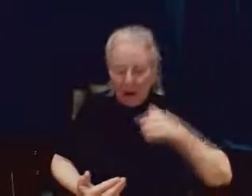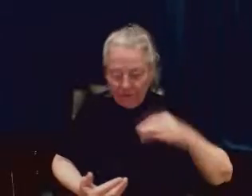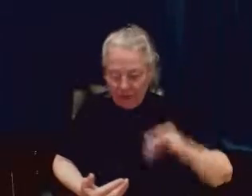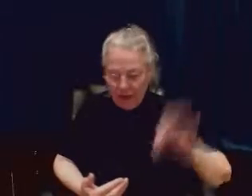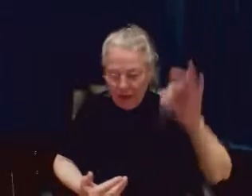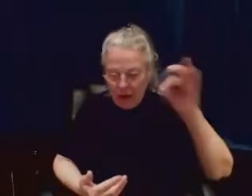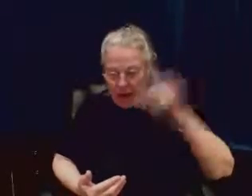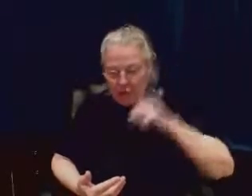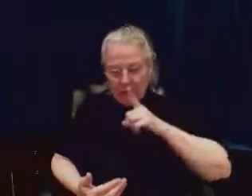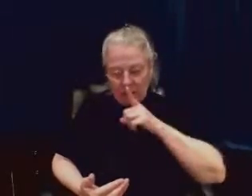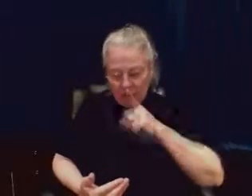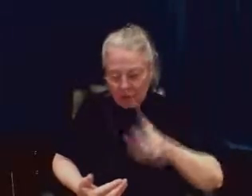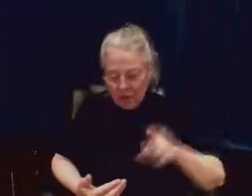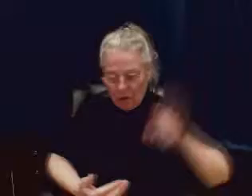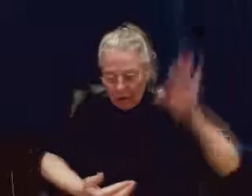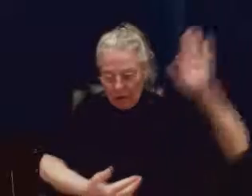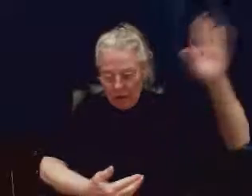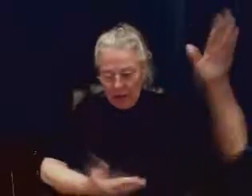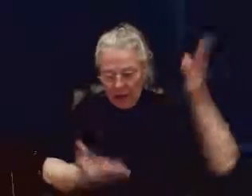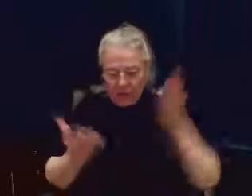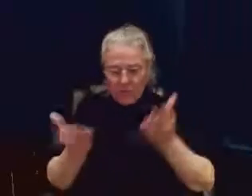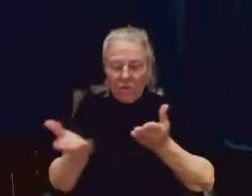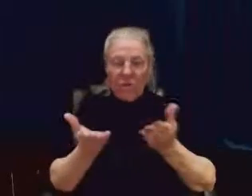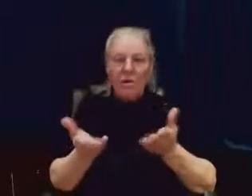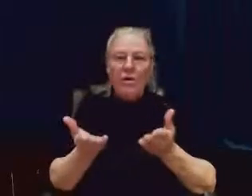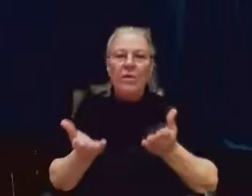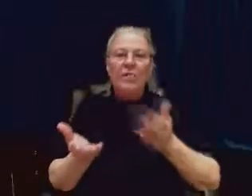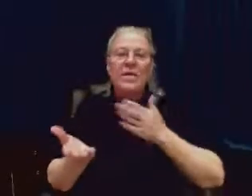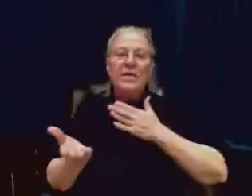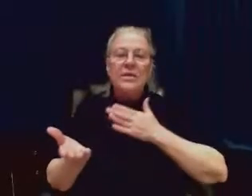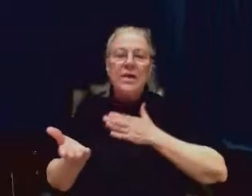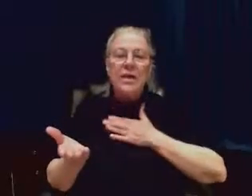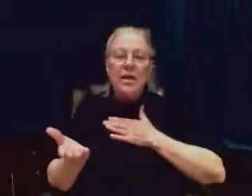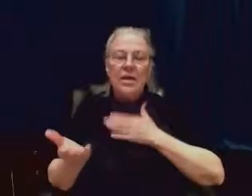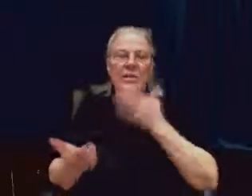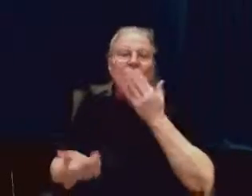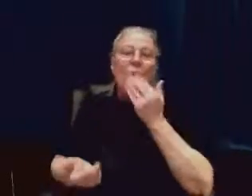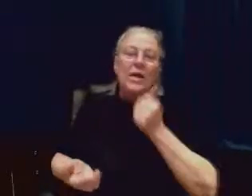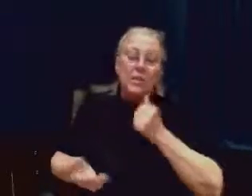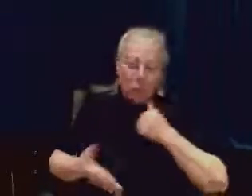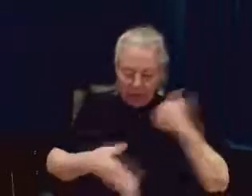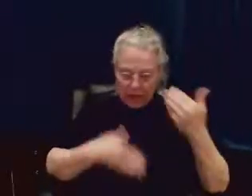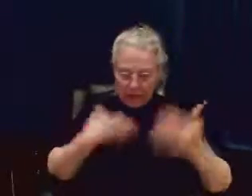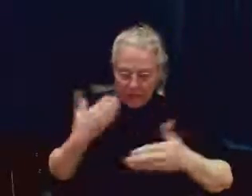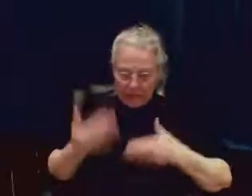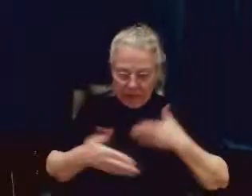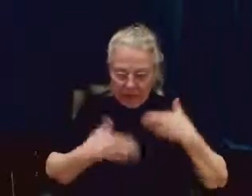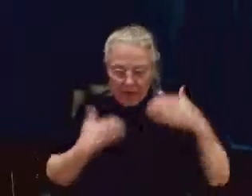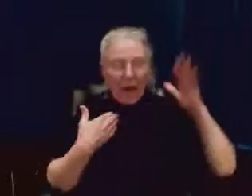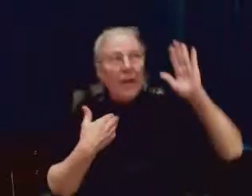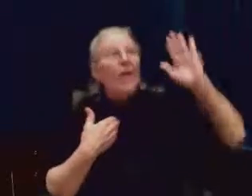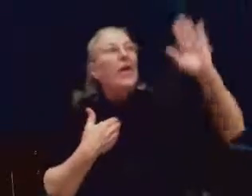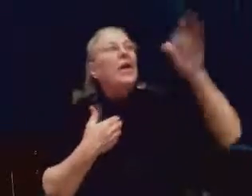I found it so. His service is my sweetest delight.